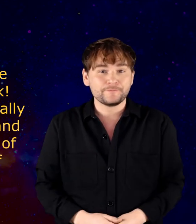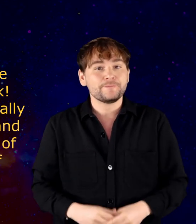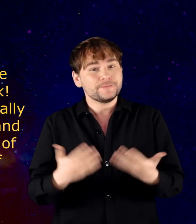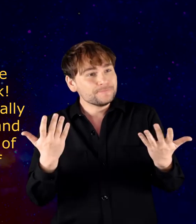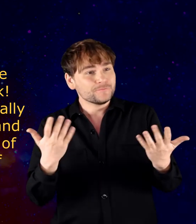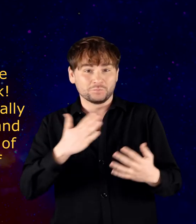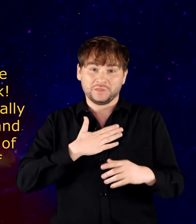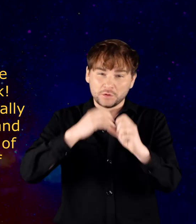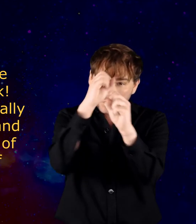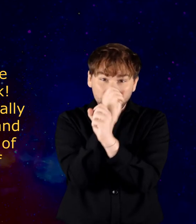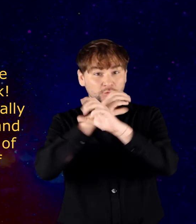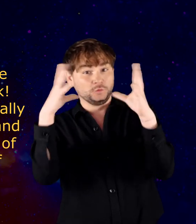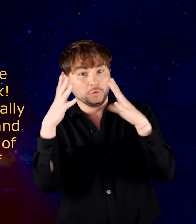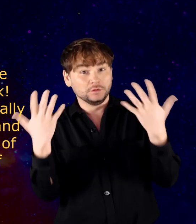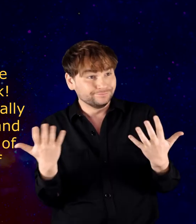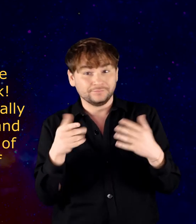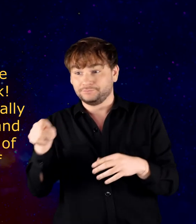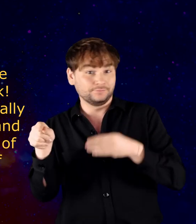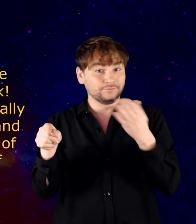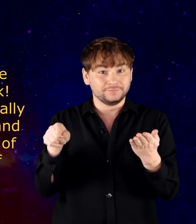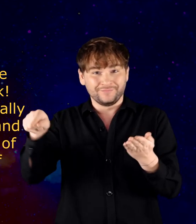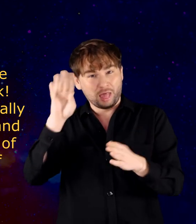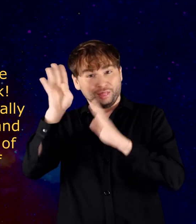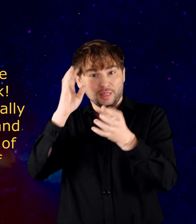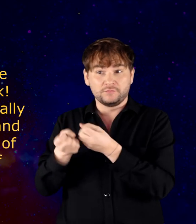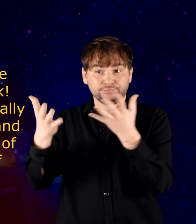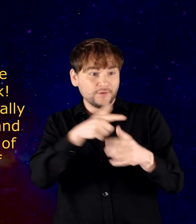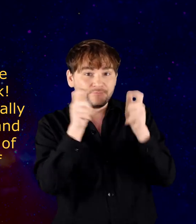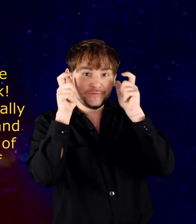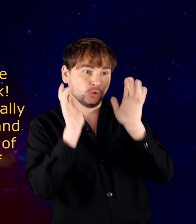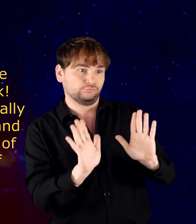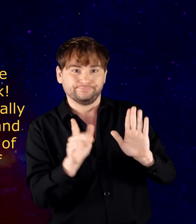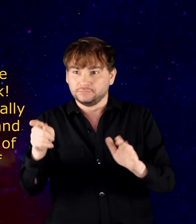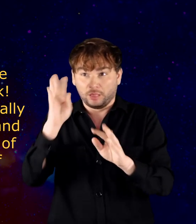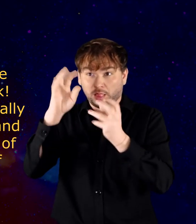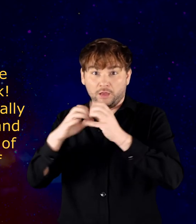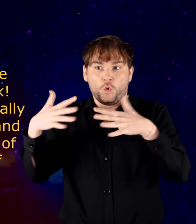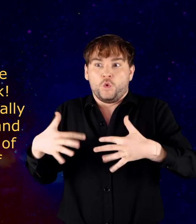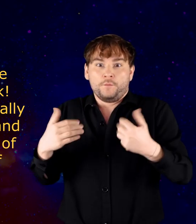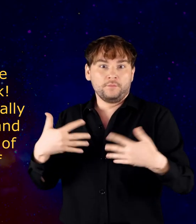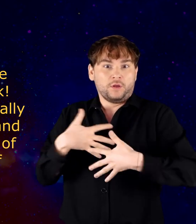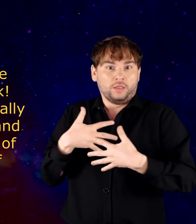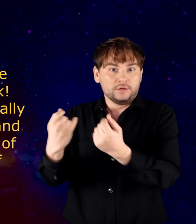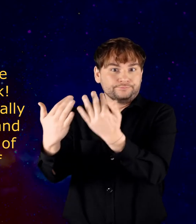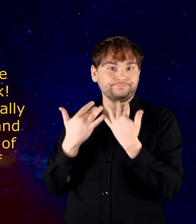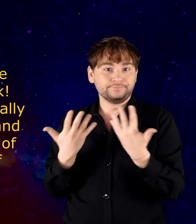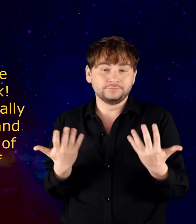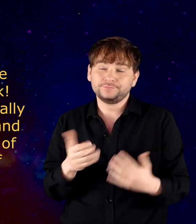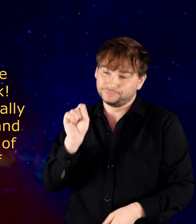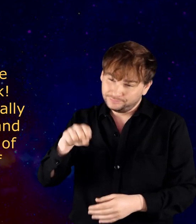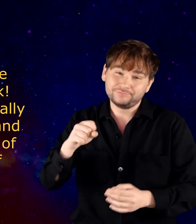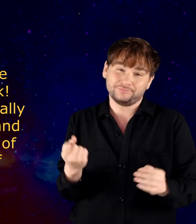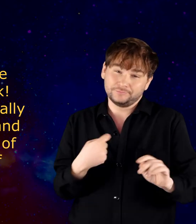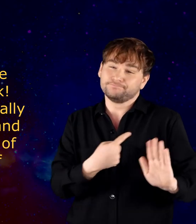It's much more harmful than the real virus, I think. Almost, yes. I mean, it really is